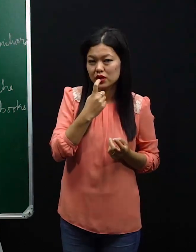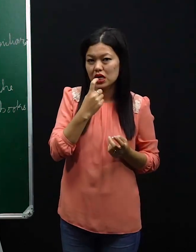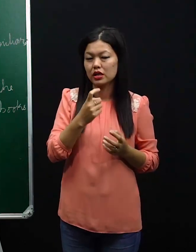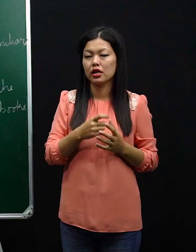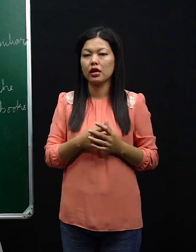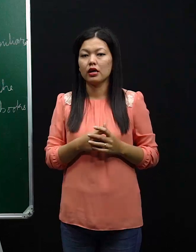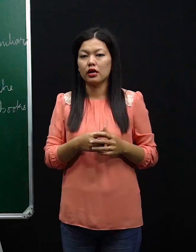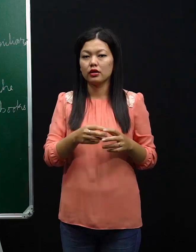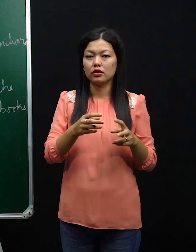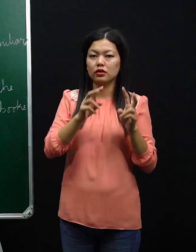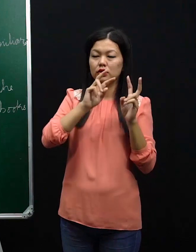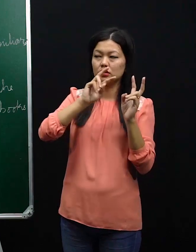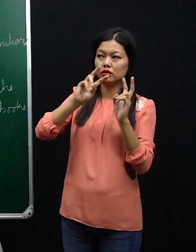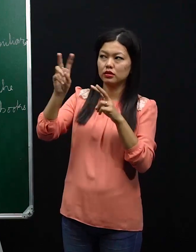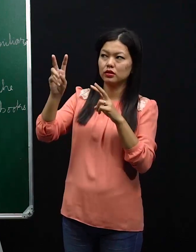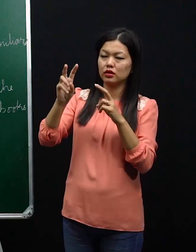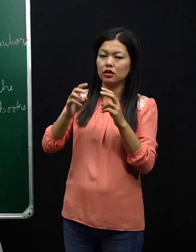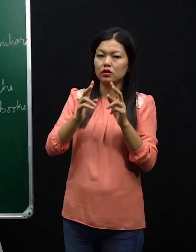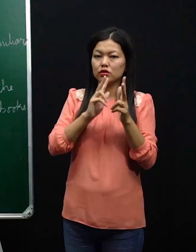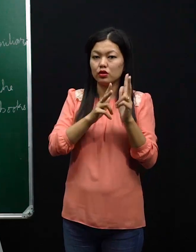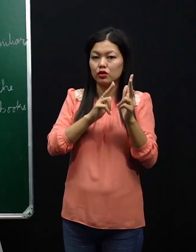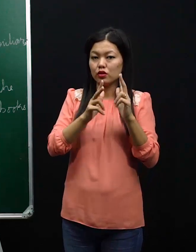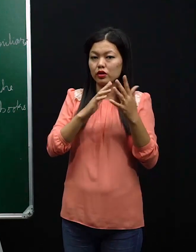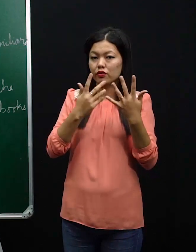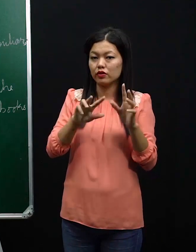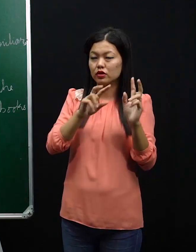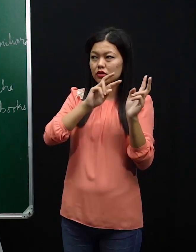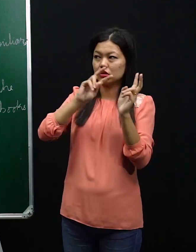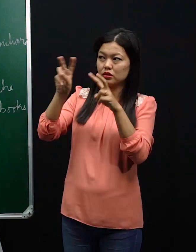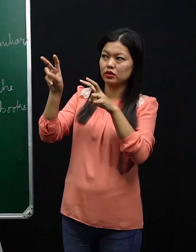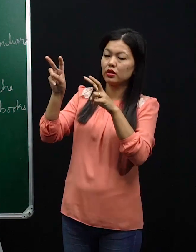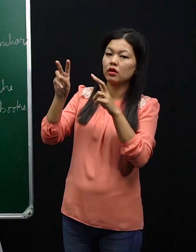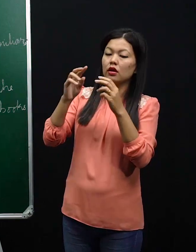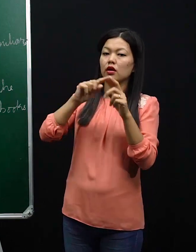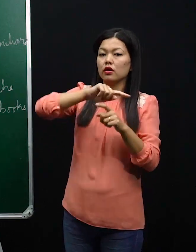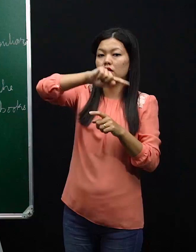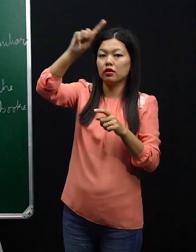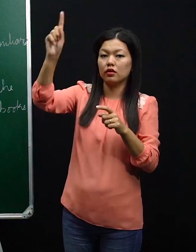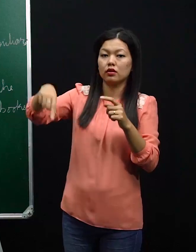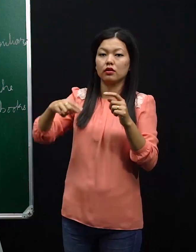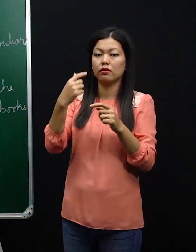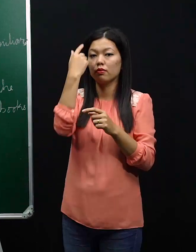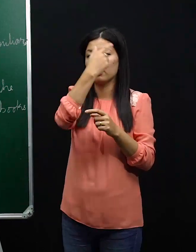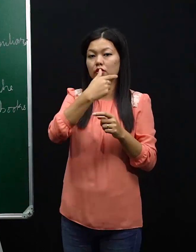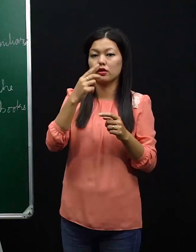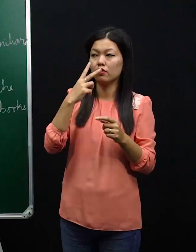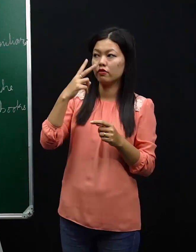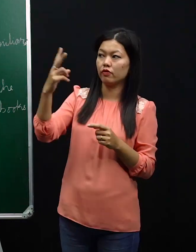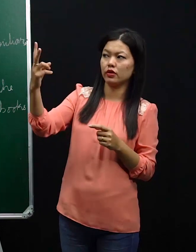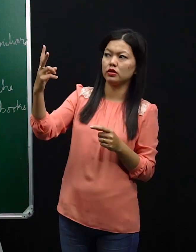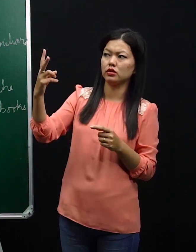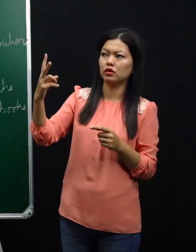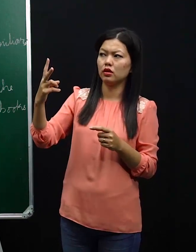So he could see some brightness on the face of this old man, Ernest. And when he looked at the two faces, they